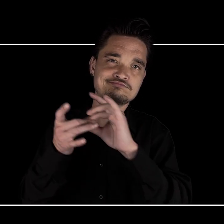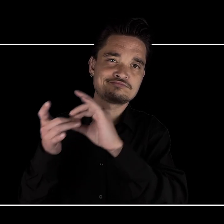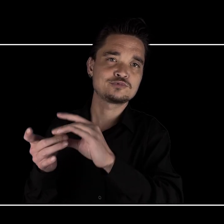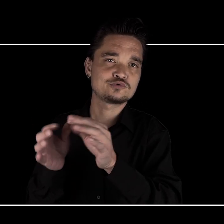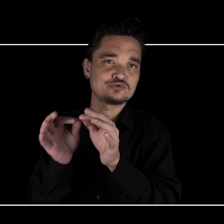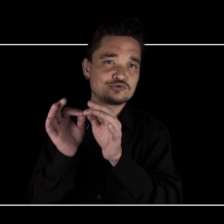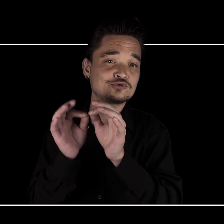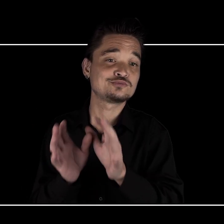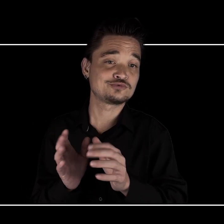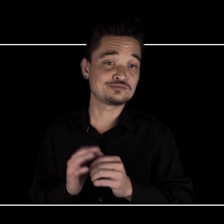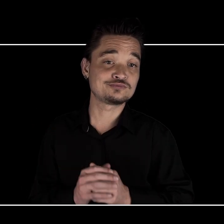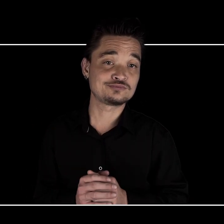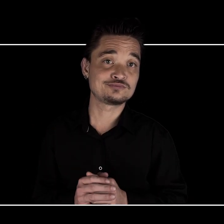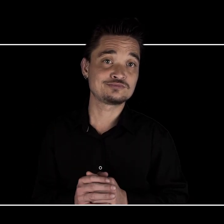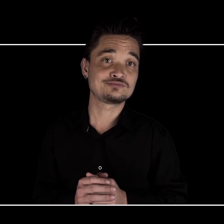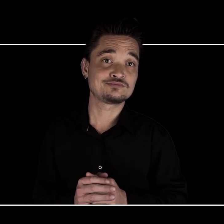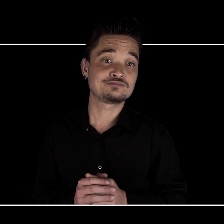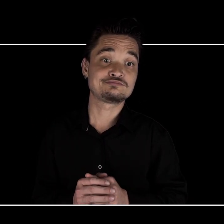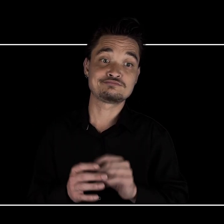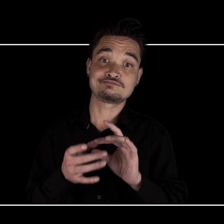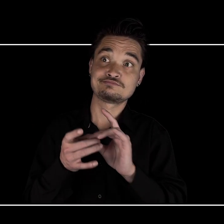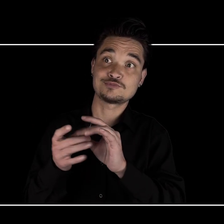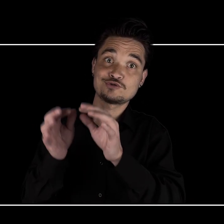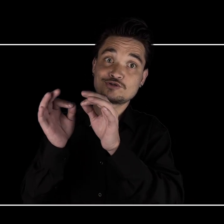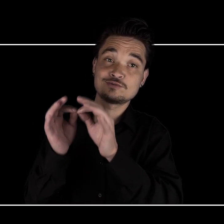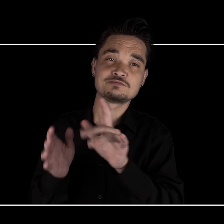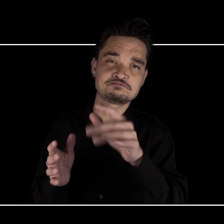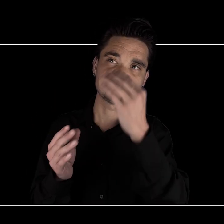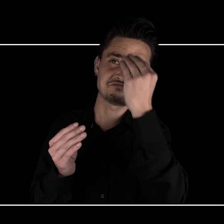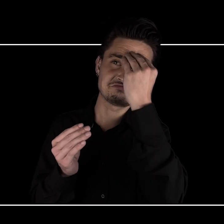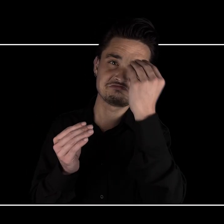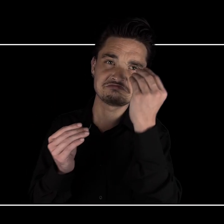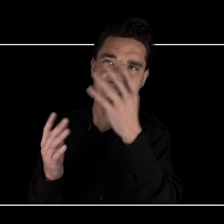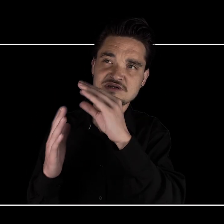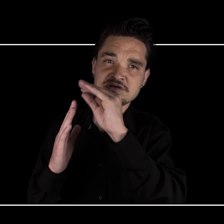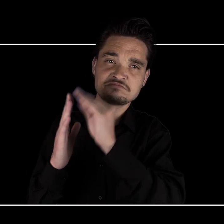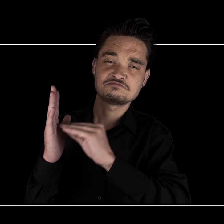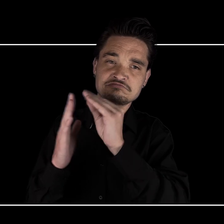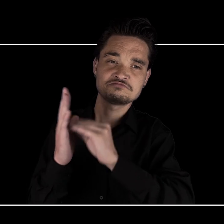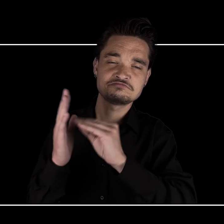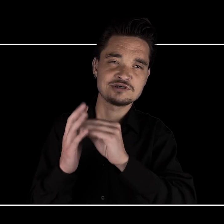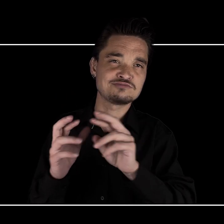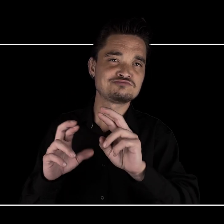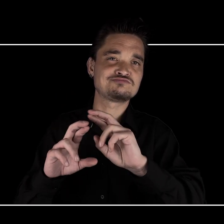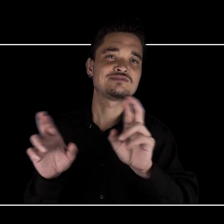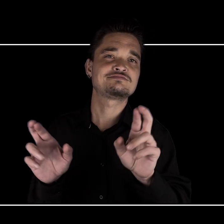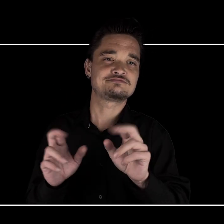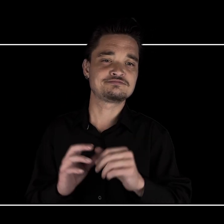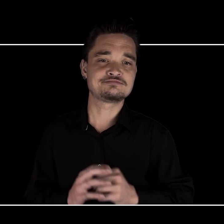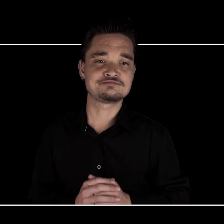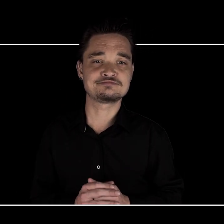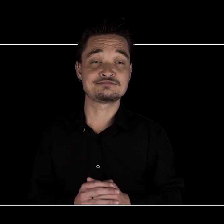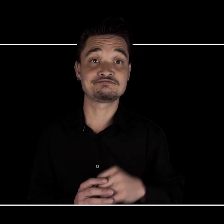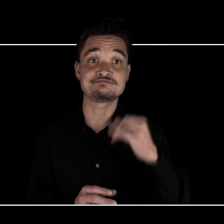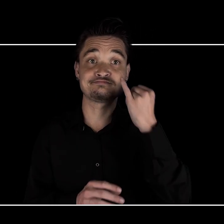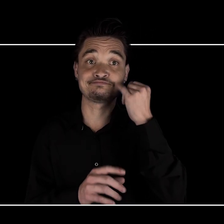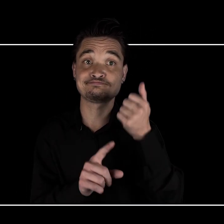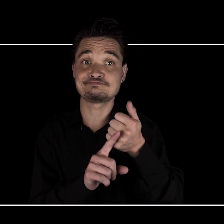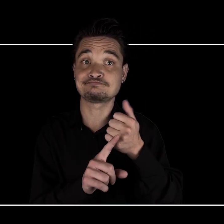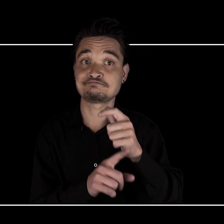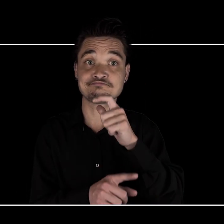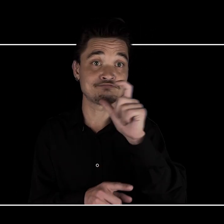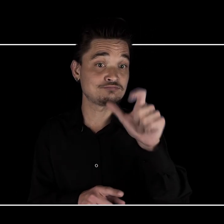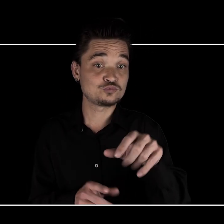with an interpreter. Then you can file your weekly claim over the phone. If you do not need an